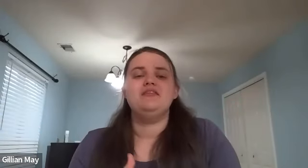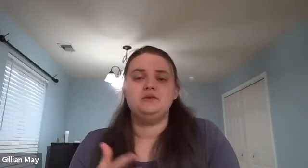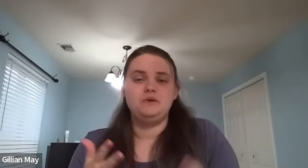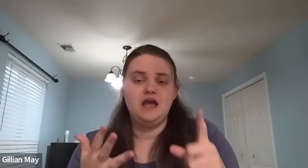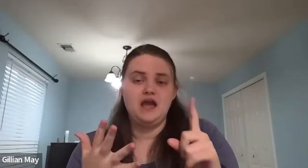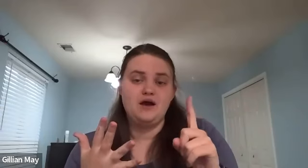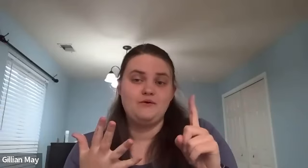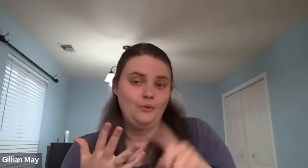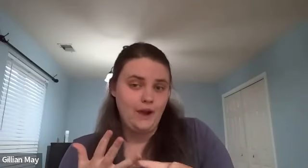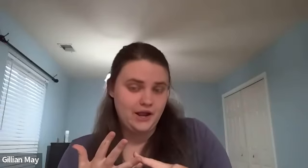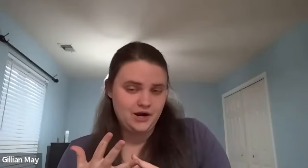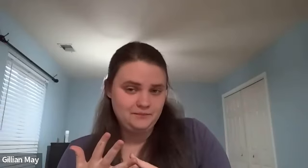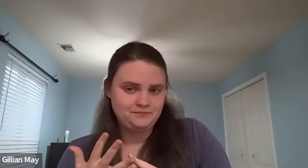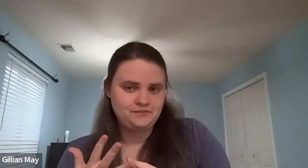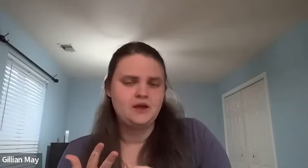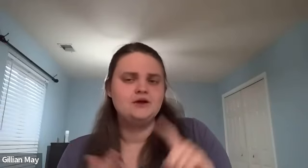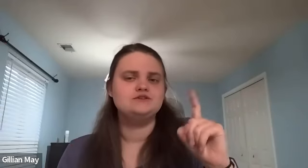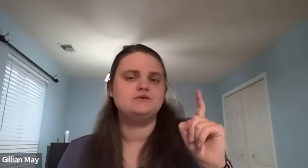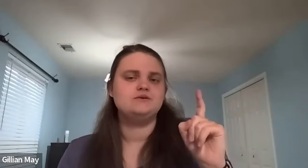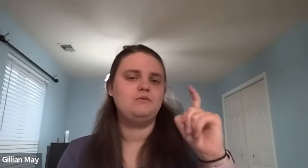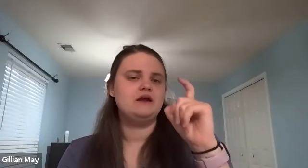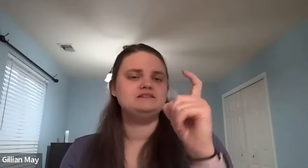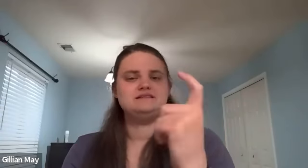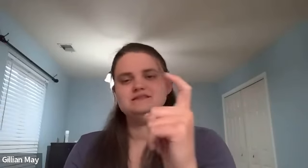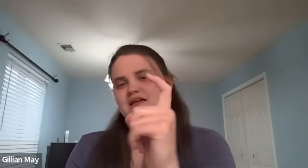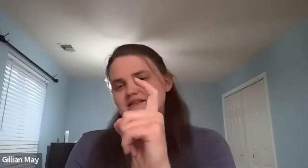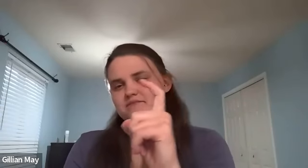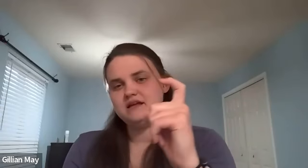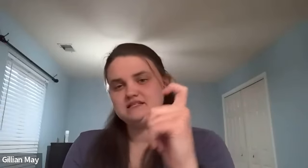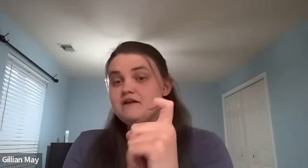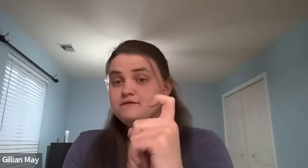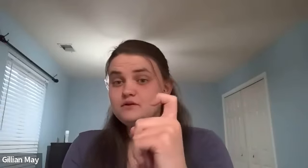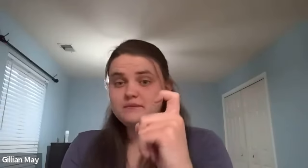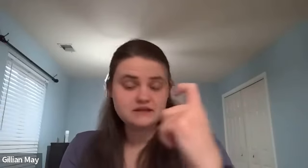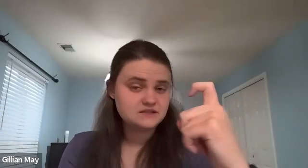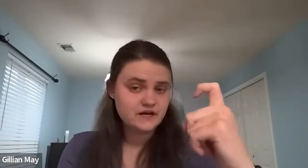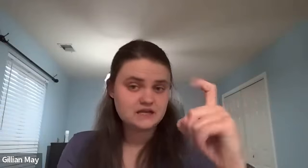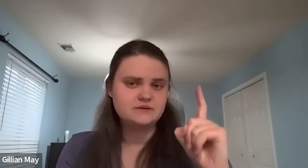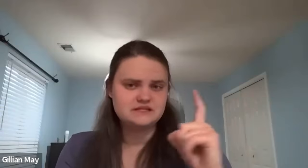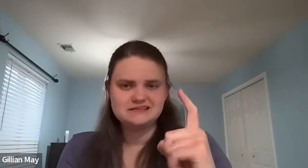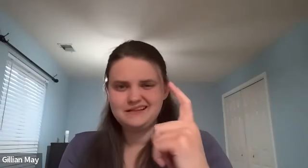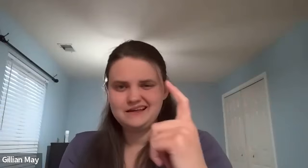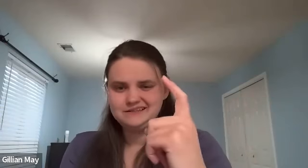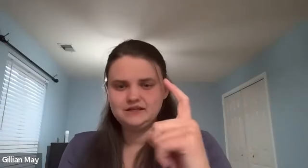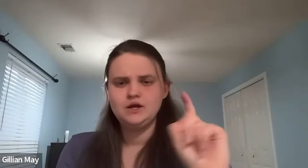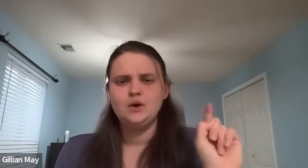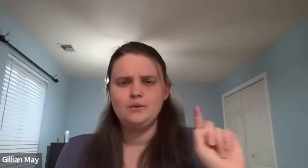Then we have where. So where's that slightly bent? It's not fully bent to an X, but slightly.